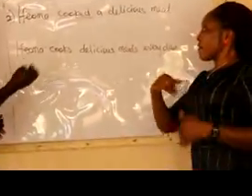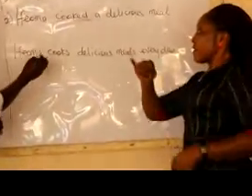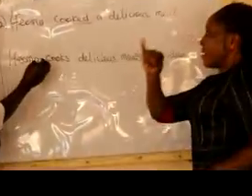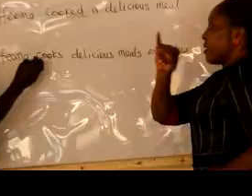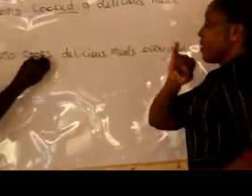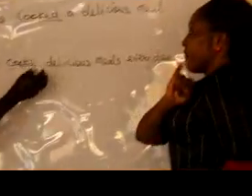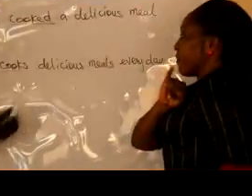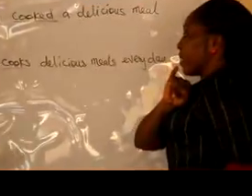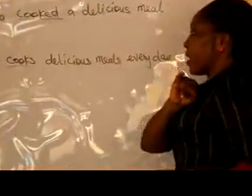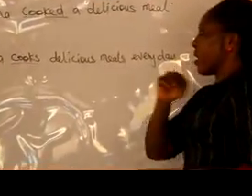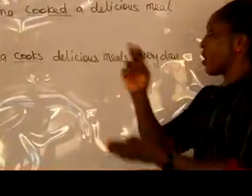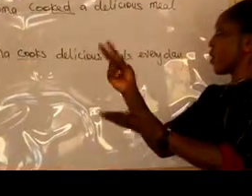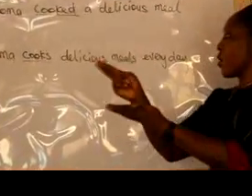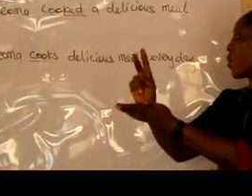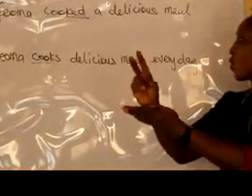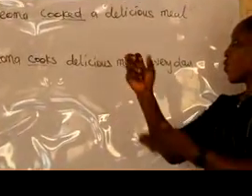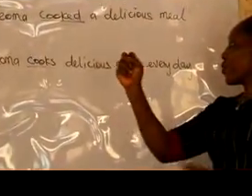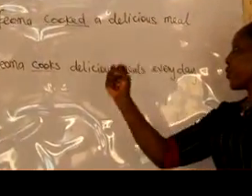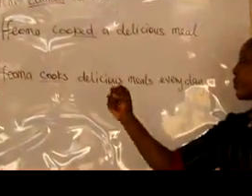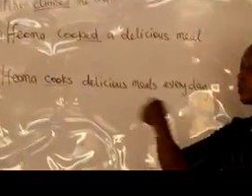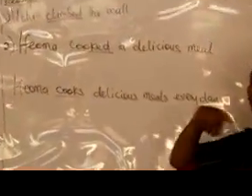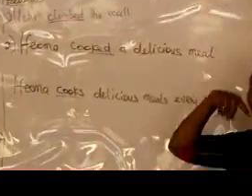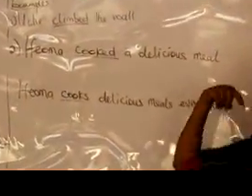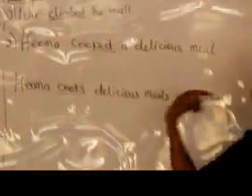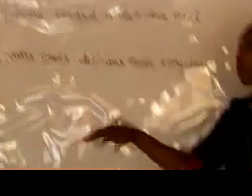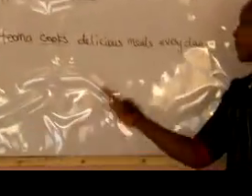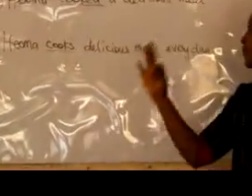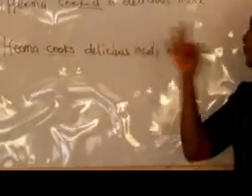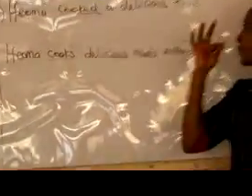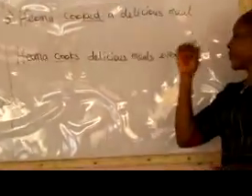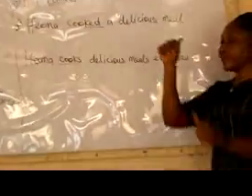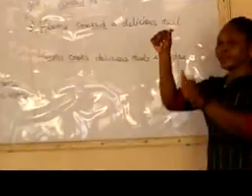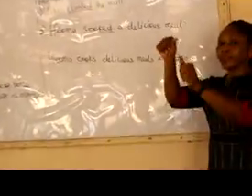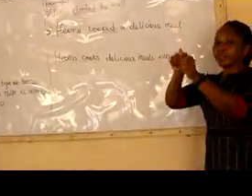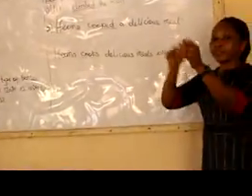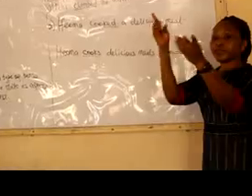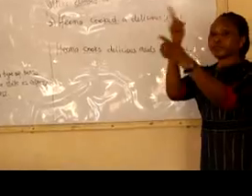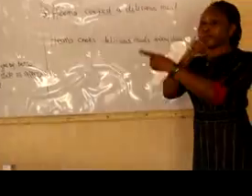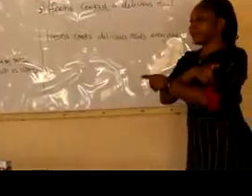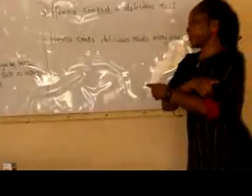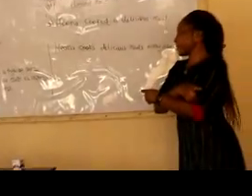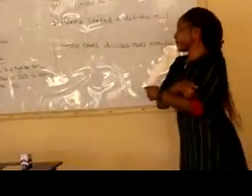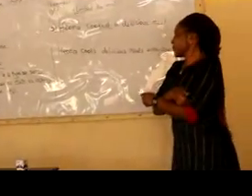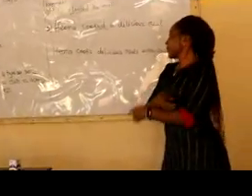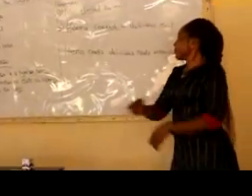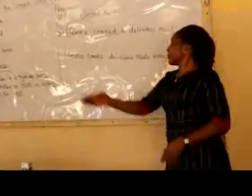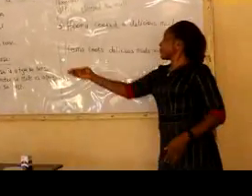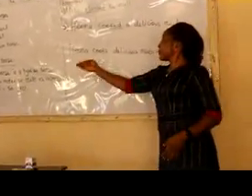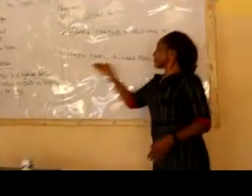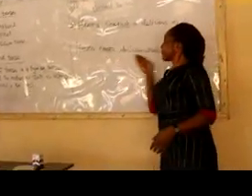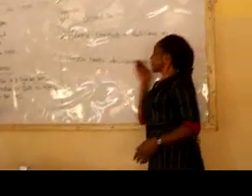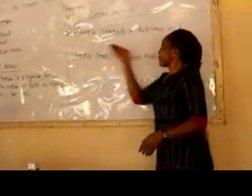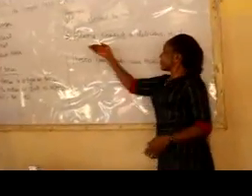Look at our verb again. All these sentences are simple sentences. They are in